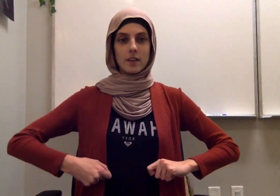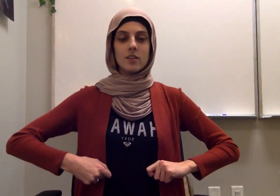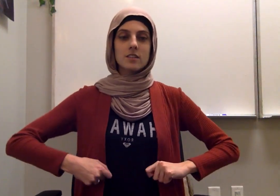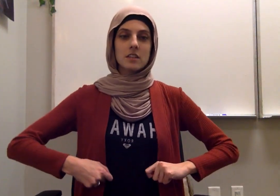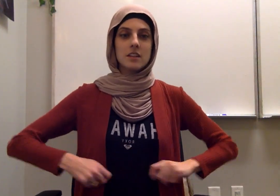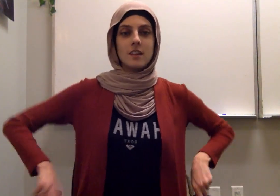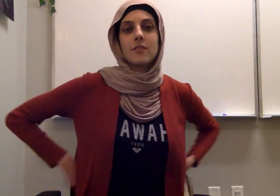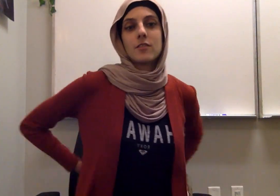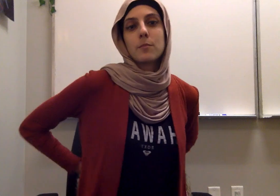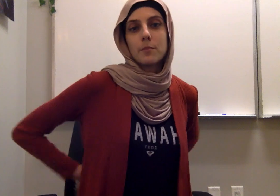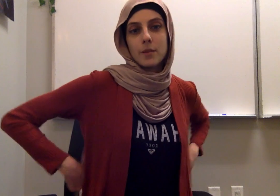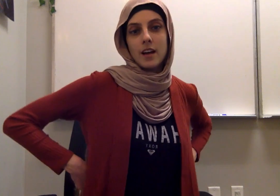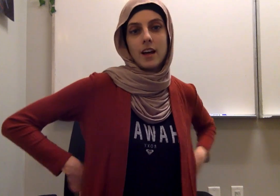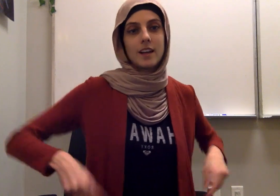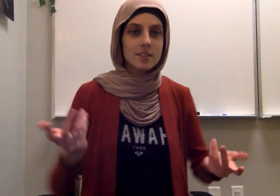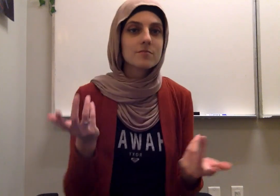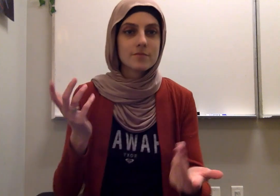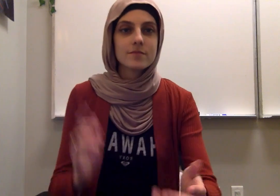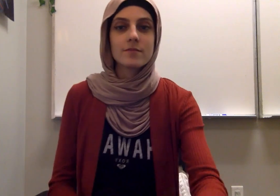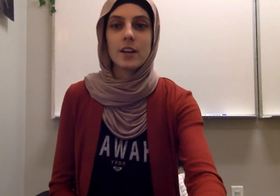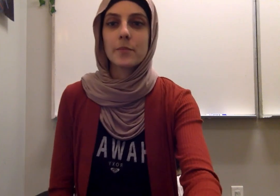middle, if it's behind, right?